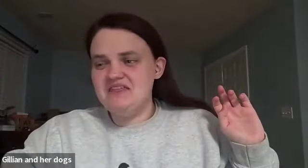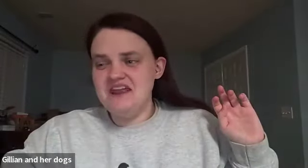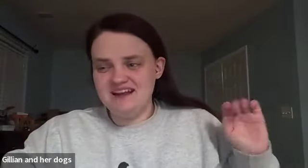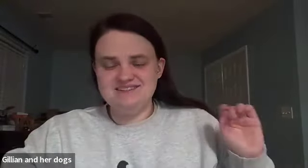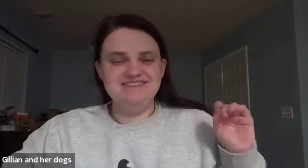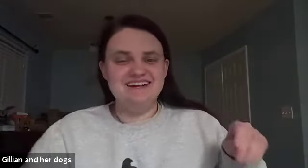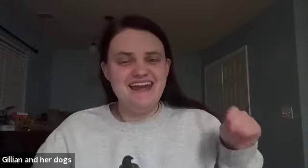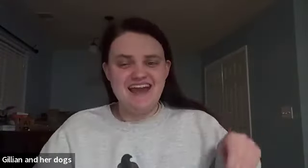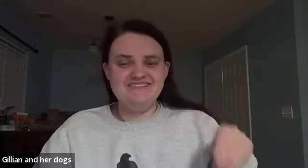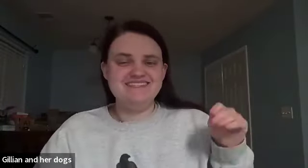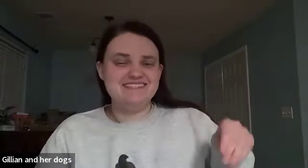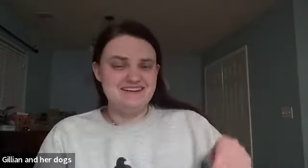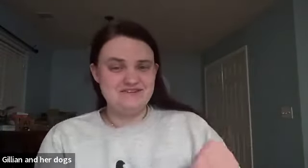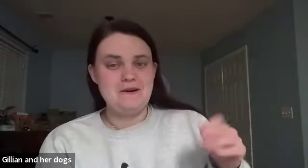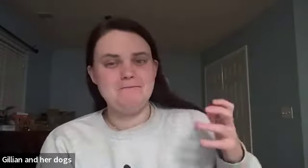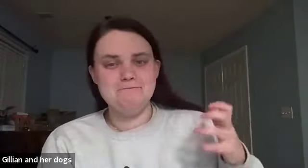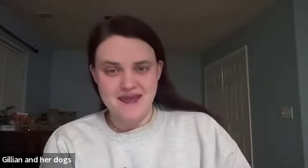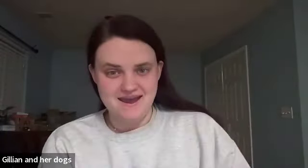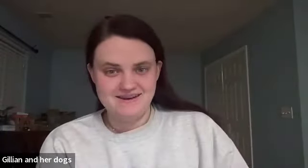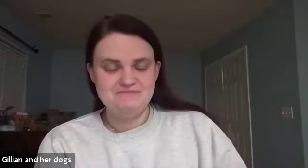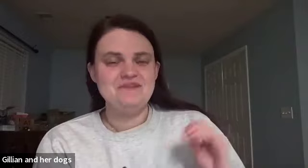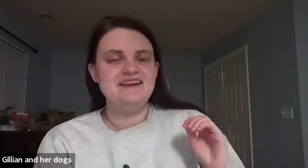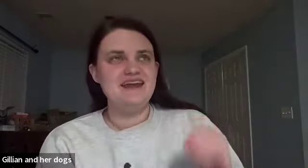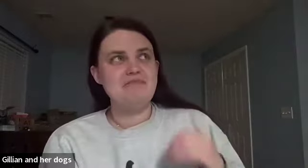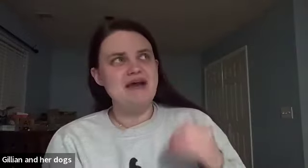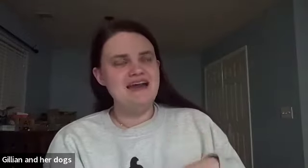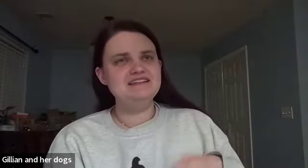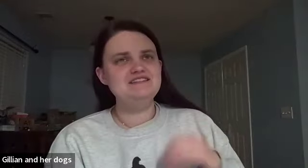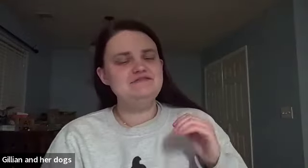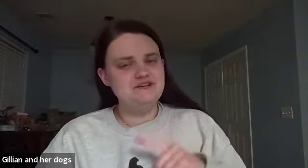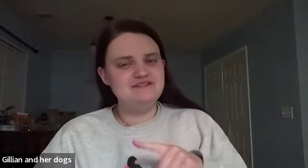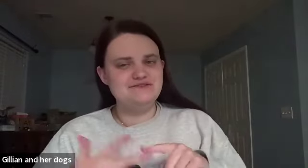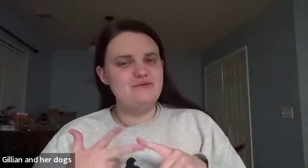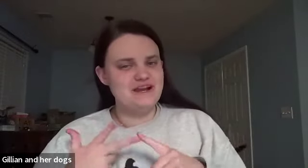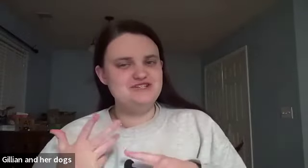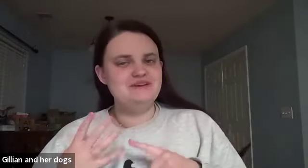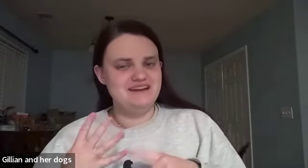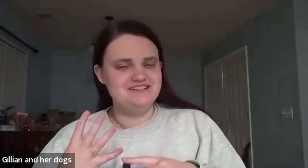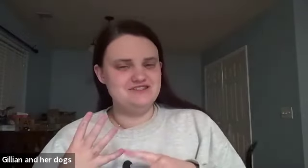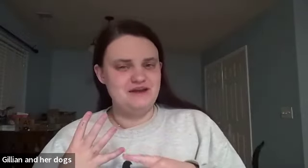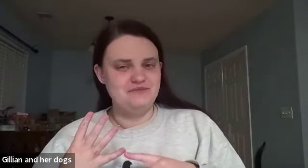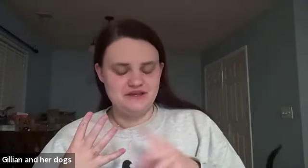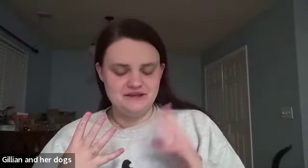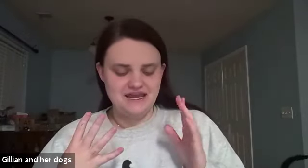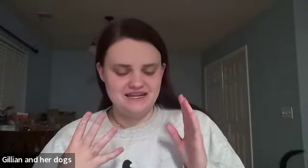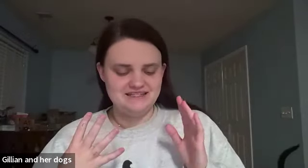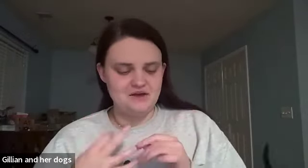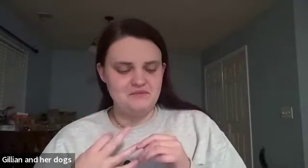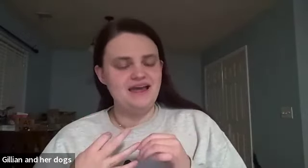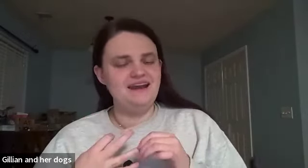The next one we're going to have is the sign for mad. Now, mad has a few different ways you can describe it. And it's,